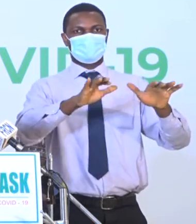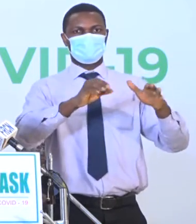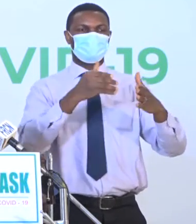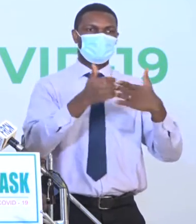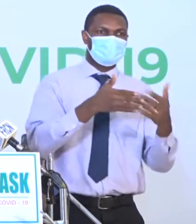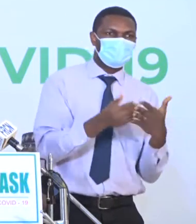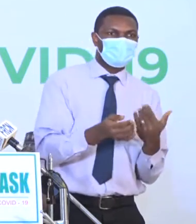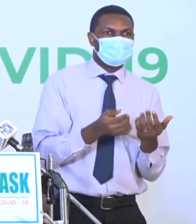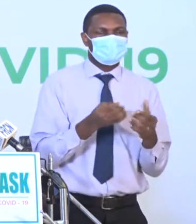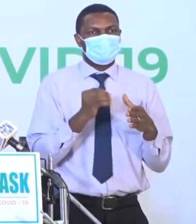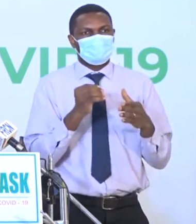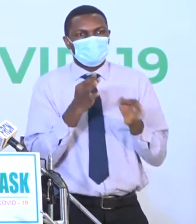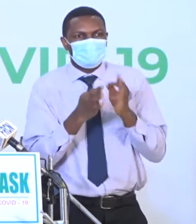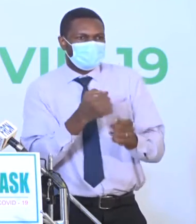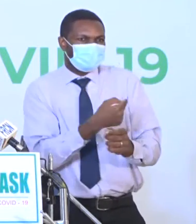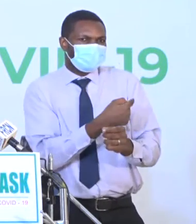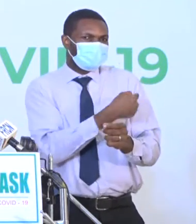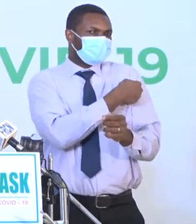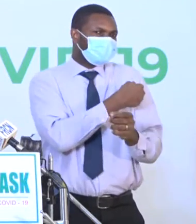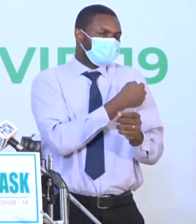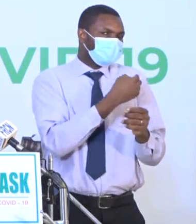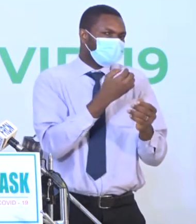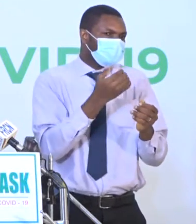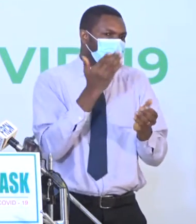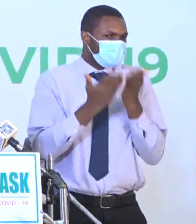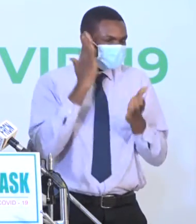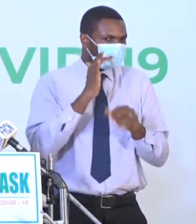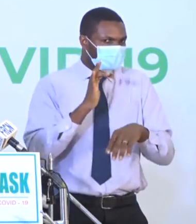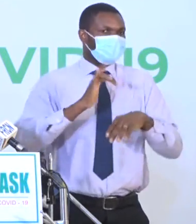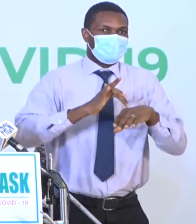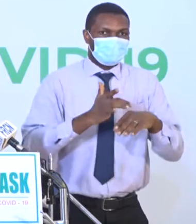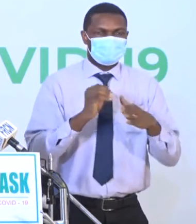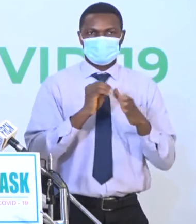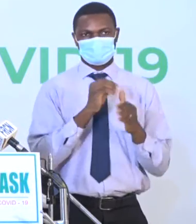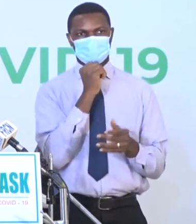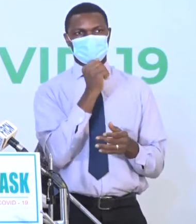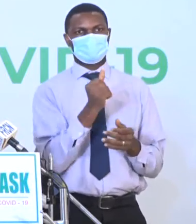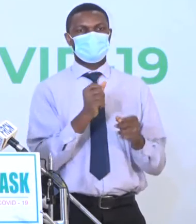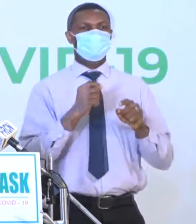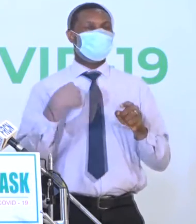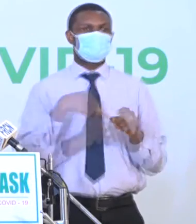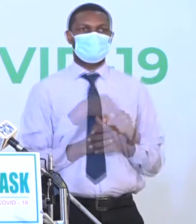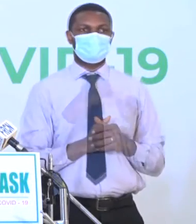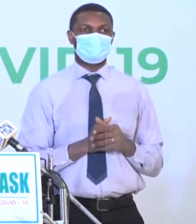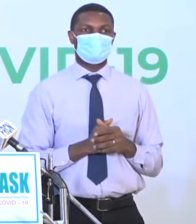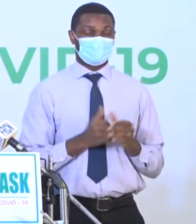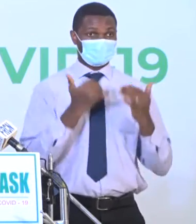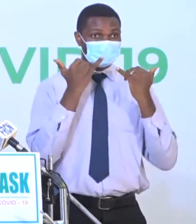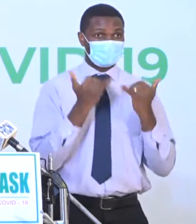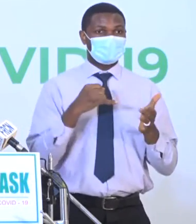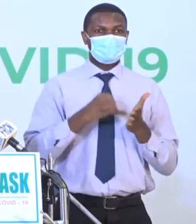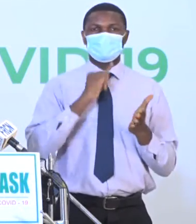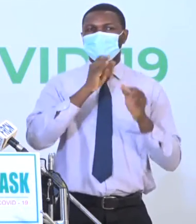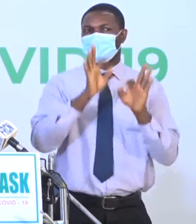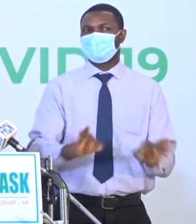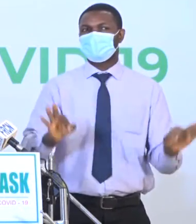severity, on immunity, on diagnostics, on vaccines or therapeutics, but we haven't found any yet. Now, it's important